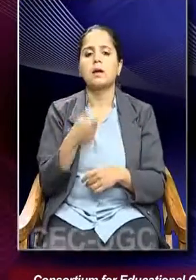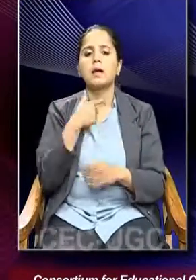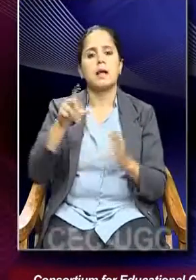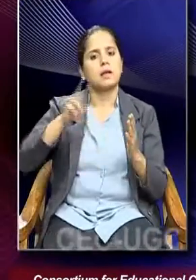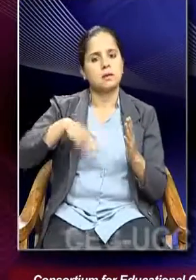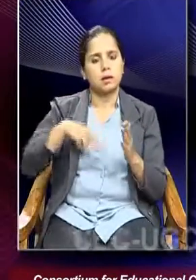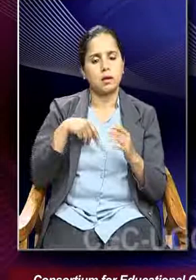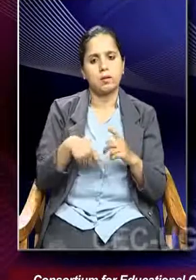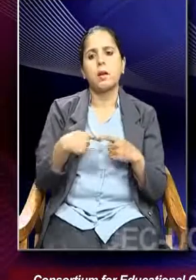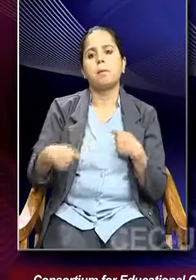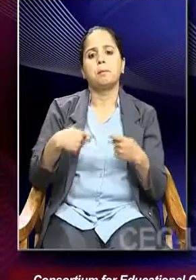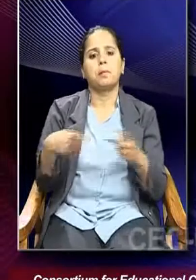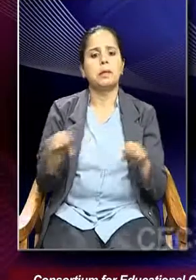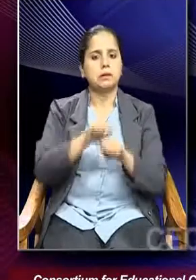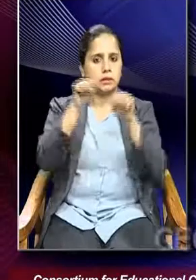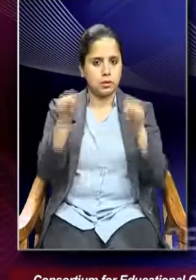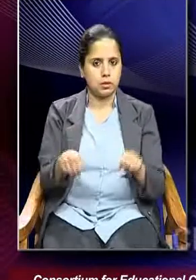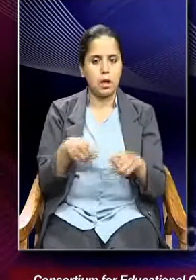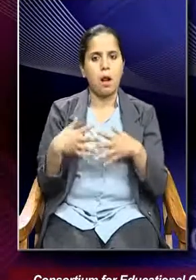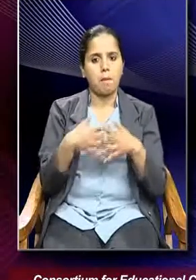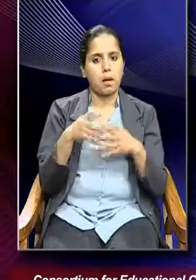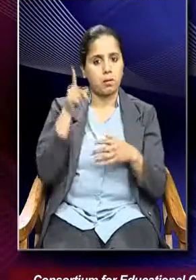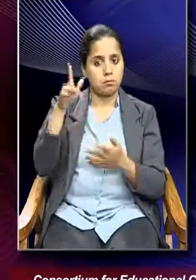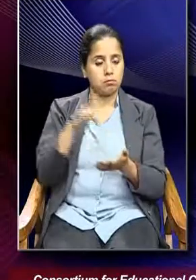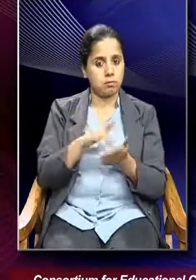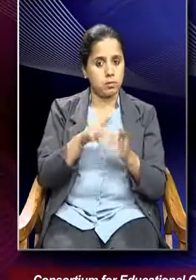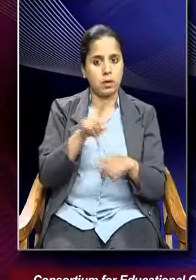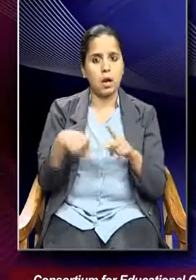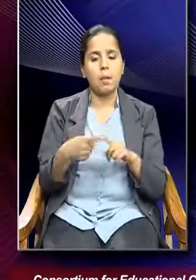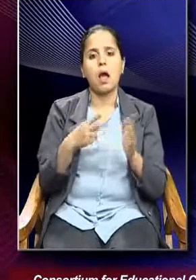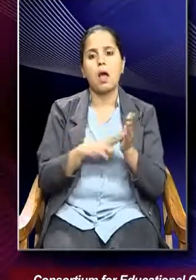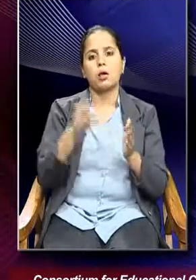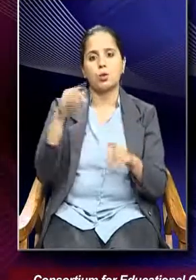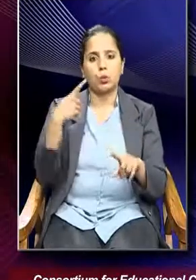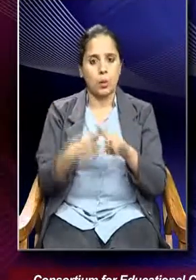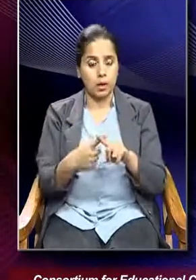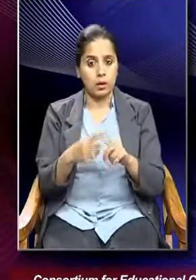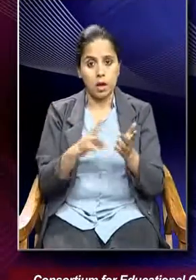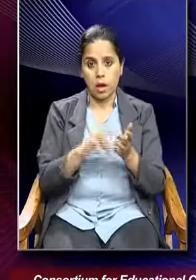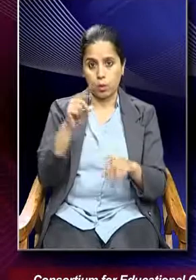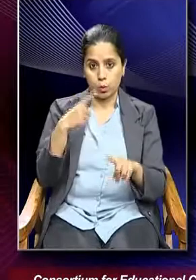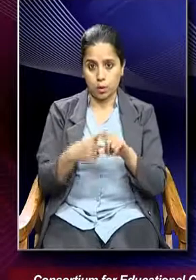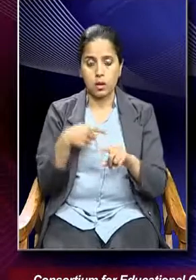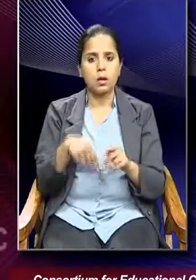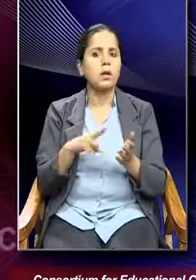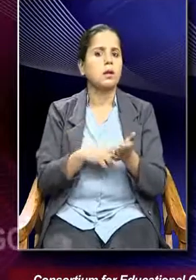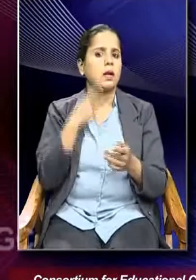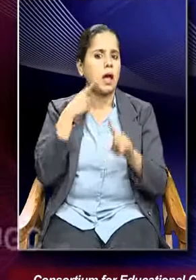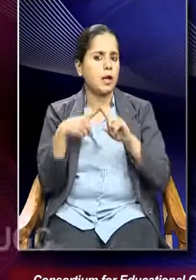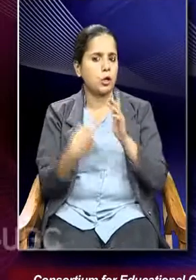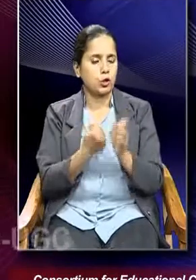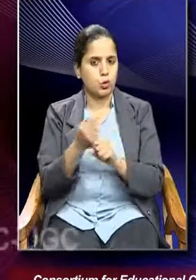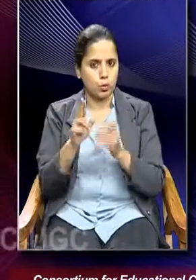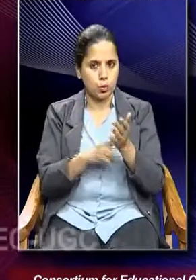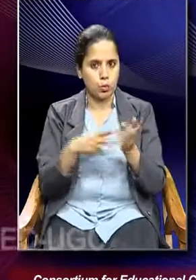of trading system that is in United States, that is about NOx, nitrogen oxides, trading in the eastern